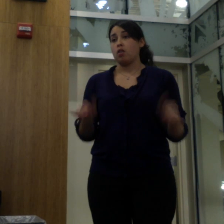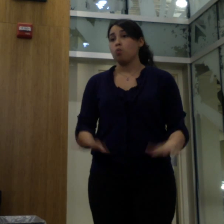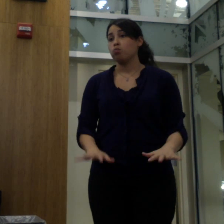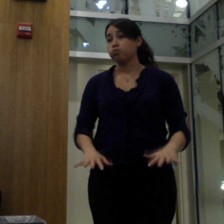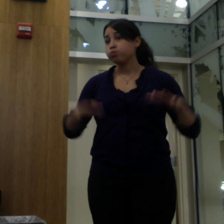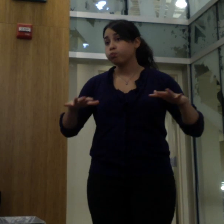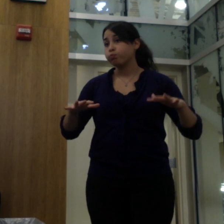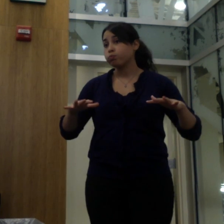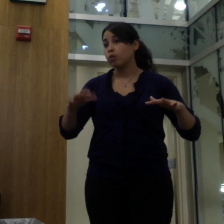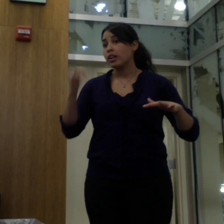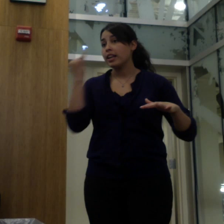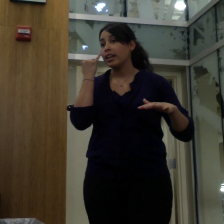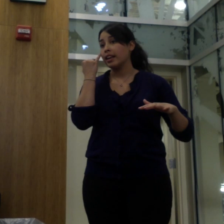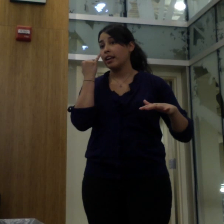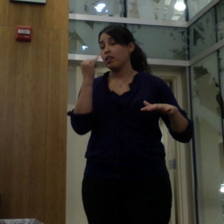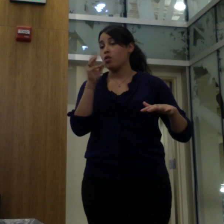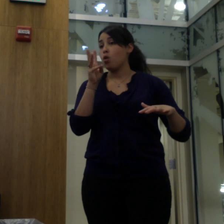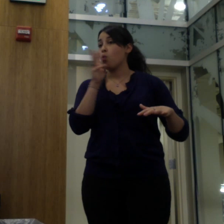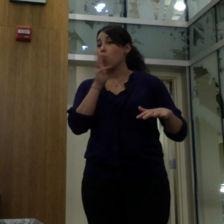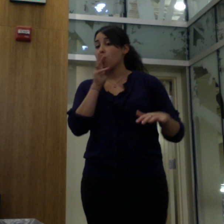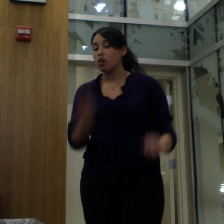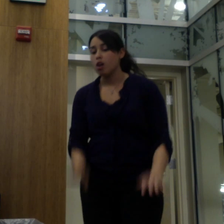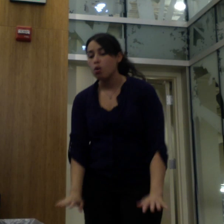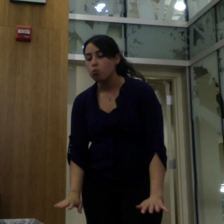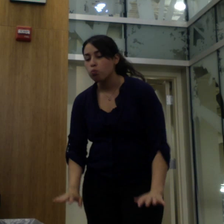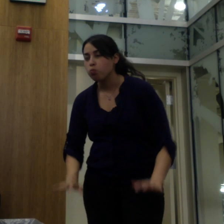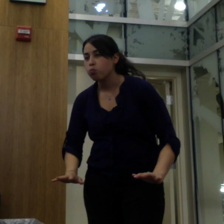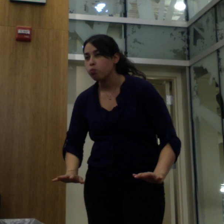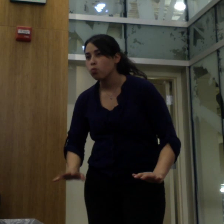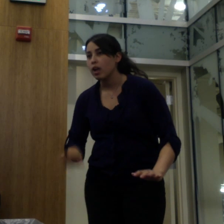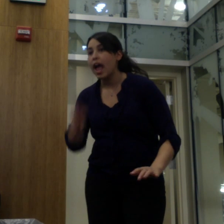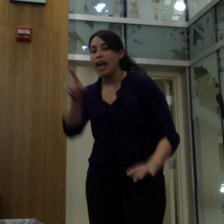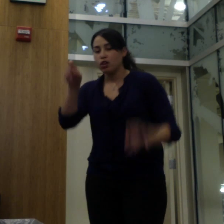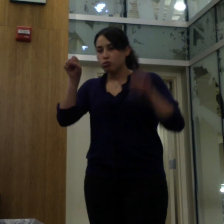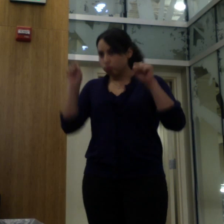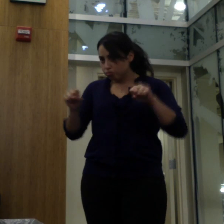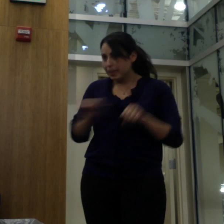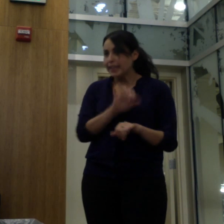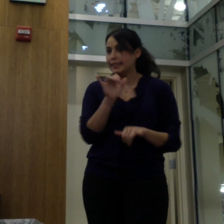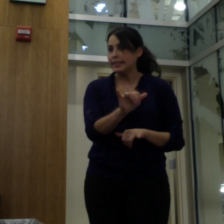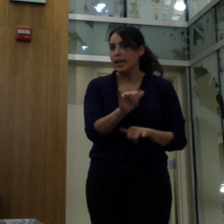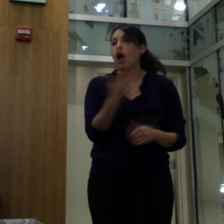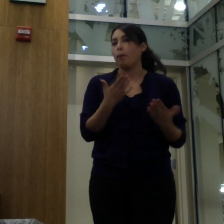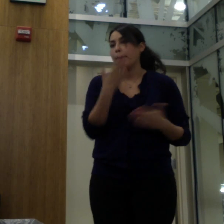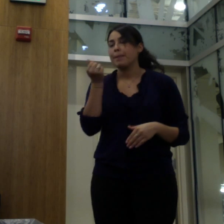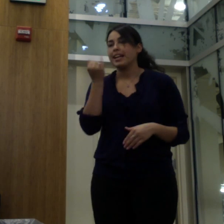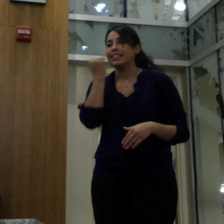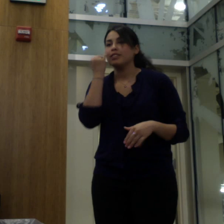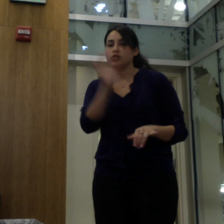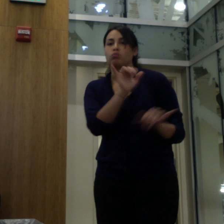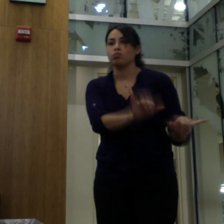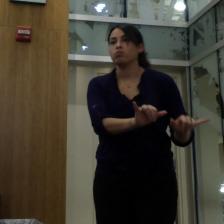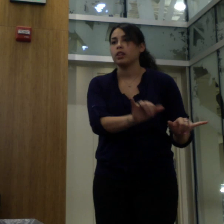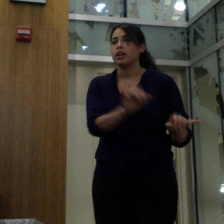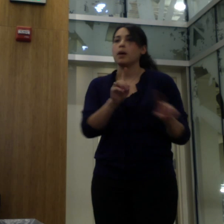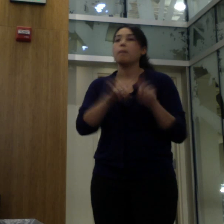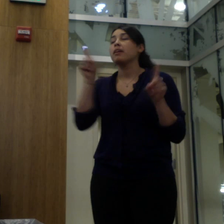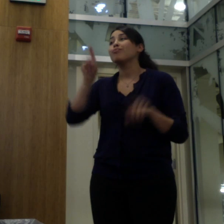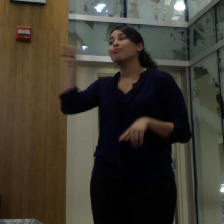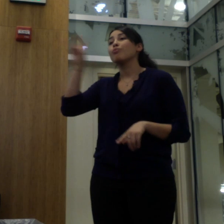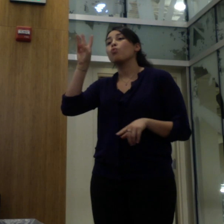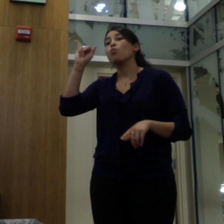if the water is just rising and you can stay in place, it's probably better to stay in place. But if it's a situation like what Wimberley was experiencing,